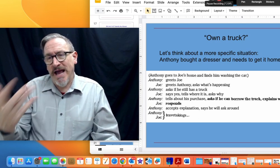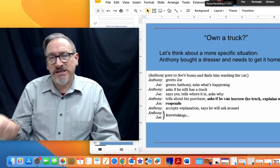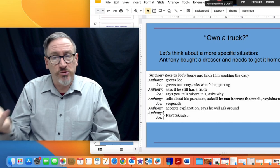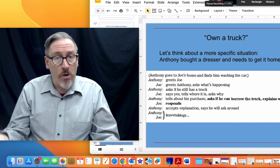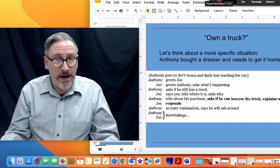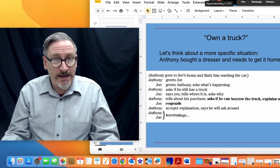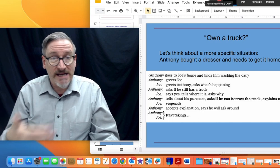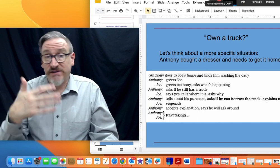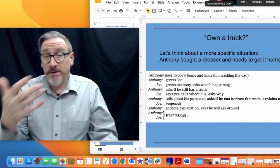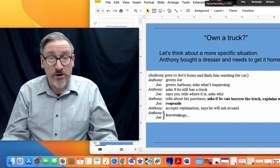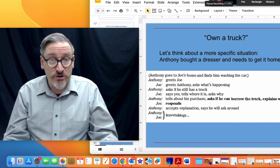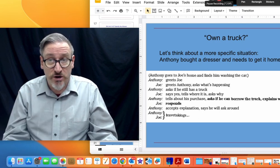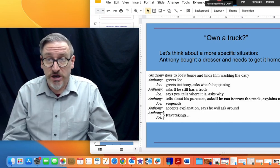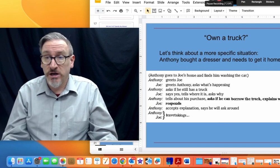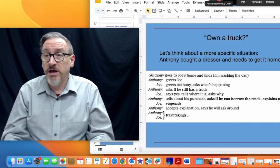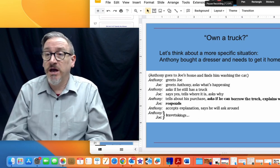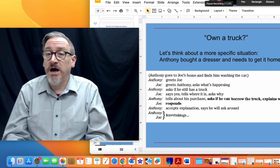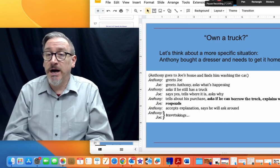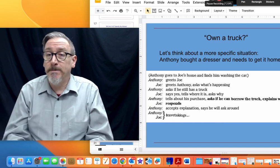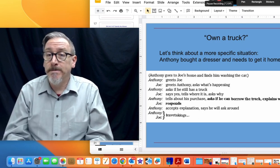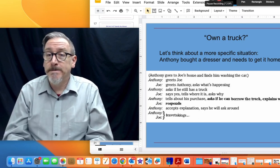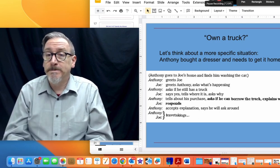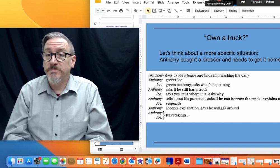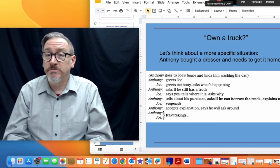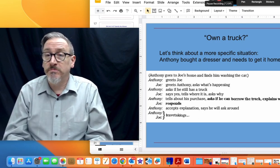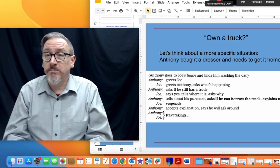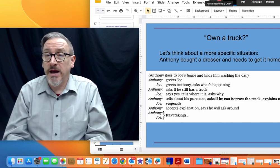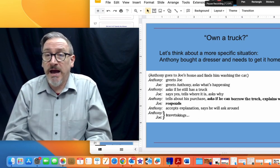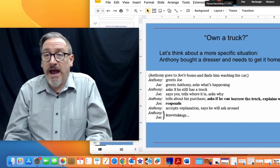So he asks why. He asks if he can borrow the truck.